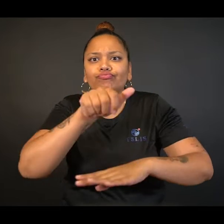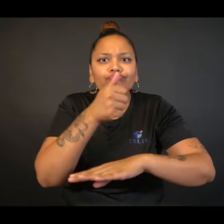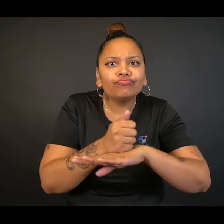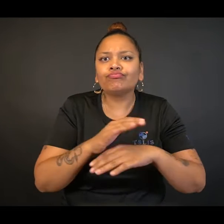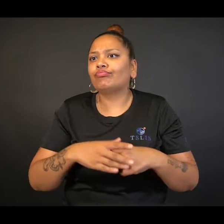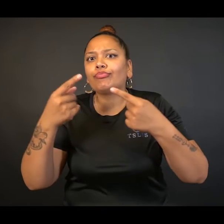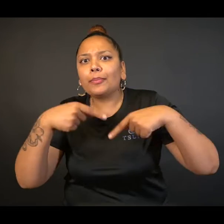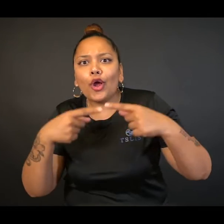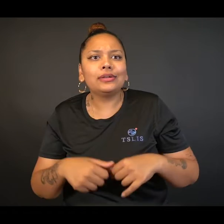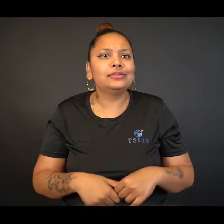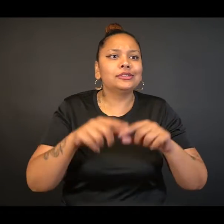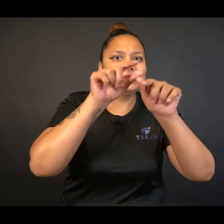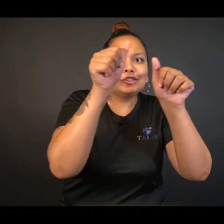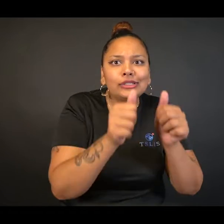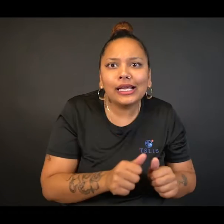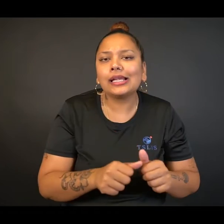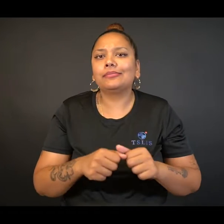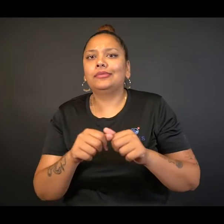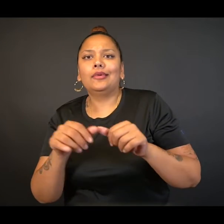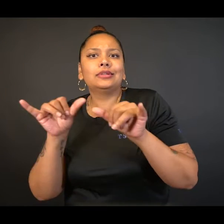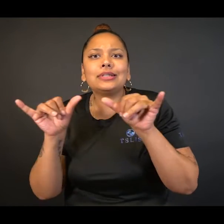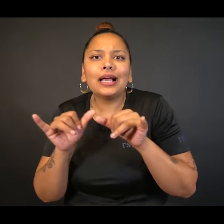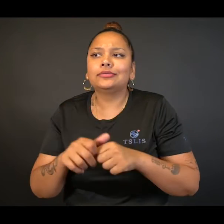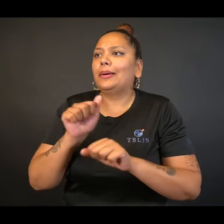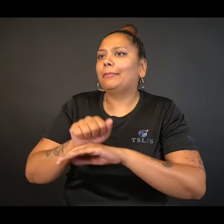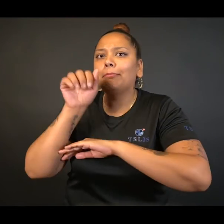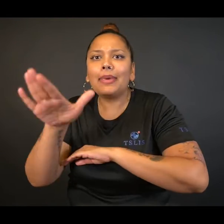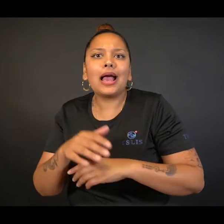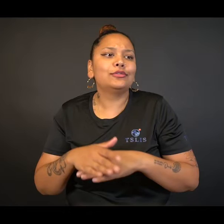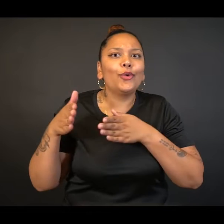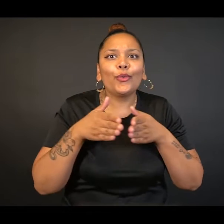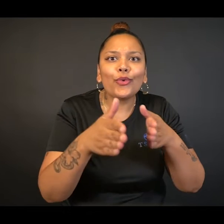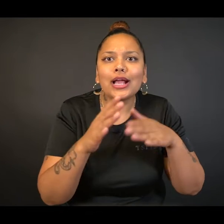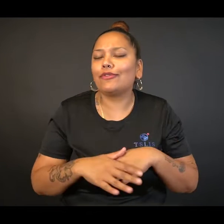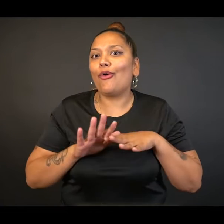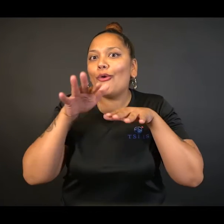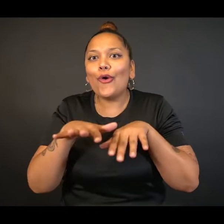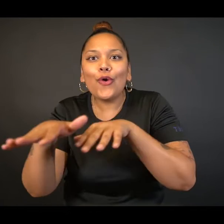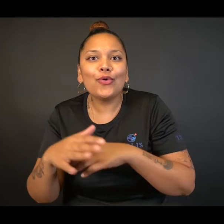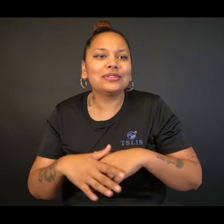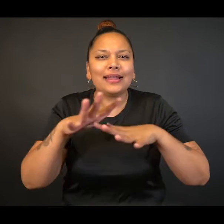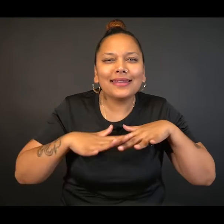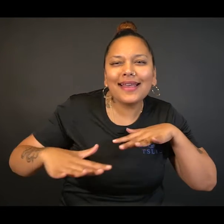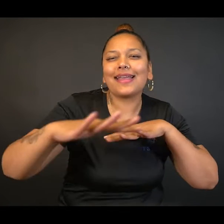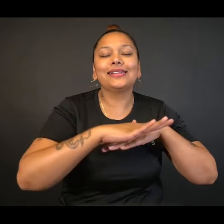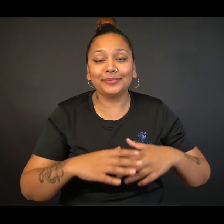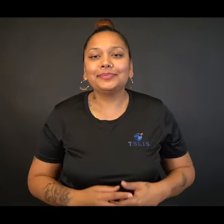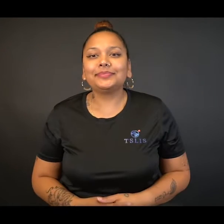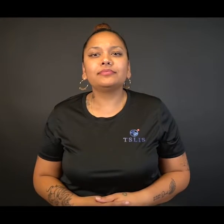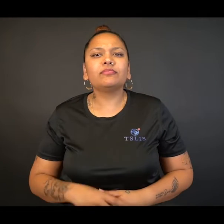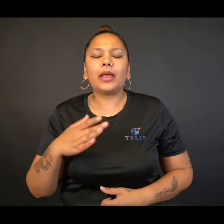other countries, the size and shape of the borders, and other features like mountains and rivers and oceans